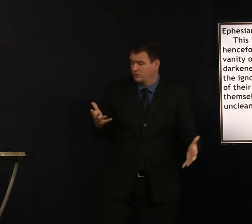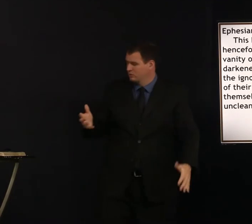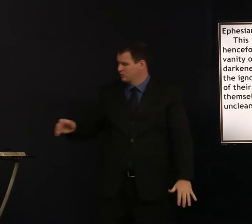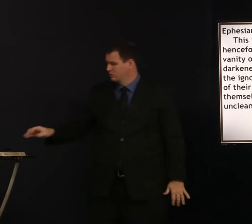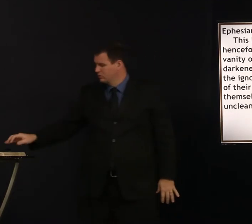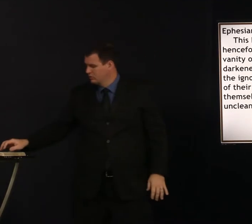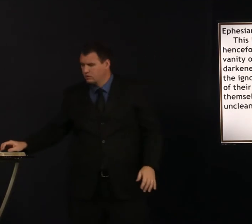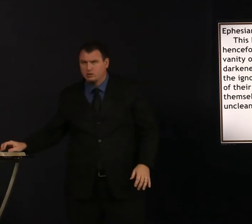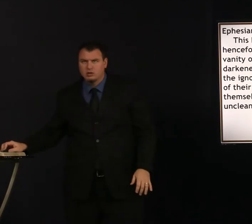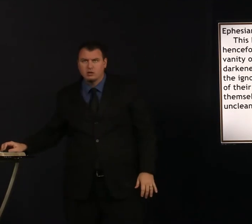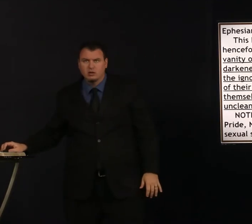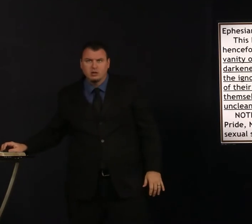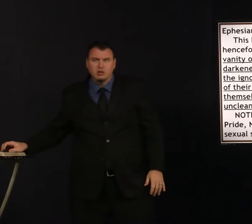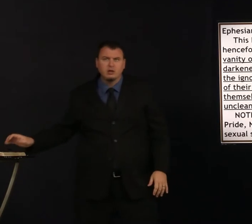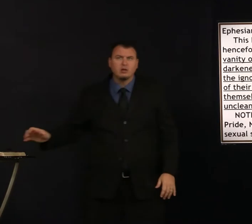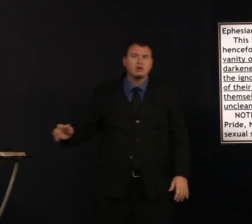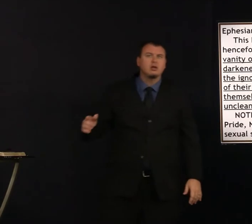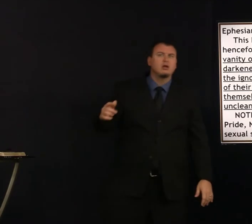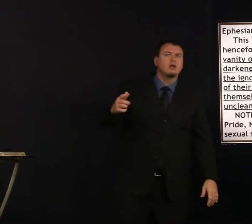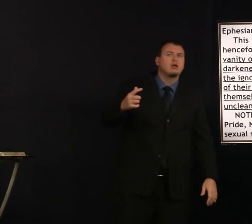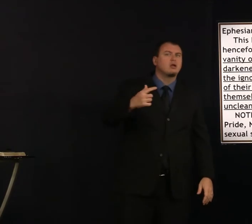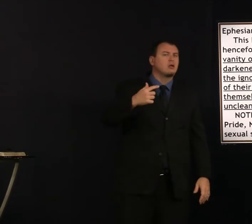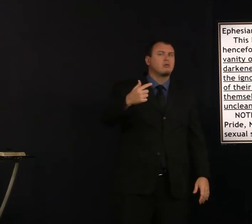And all of this can be summed up in